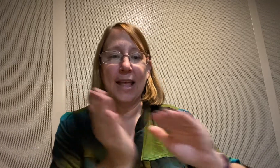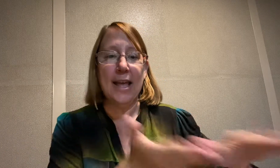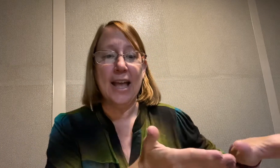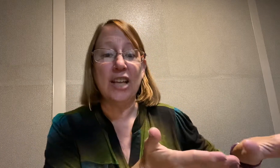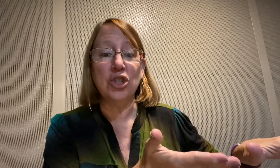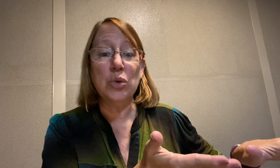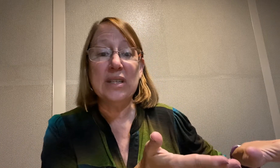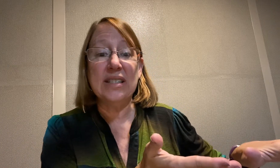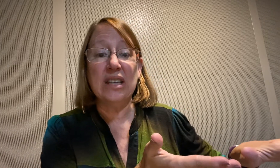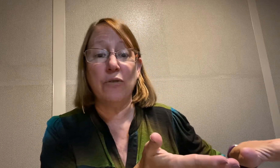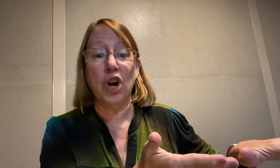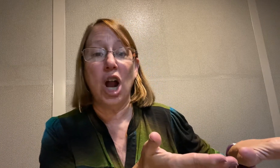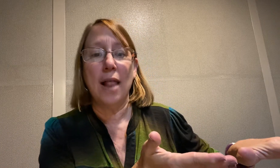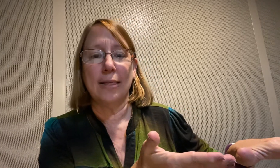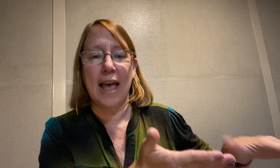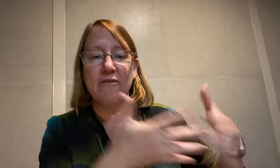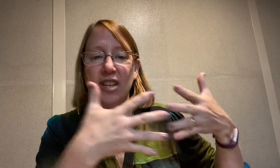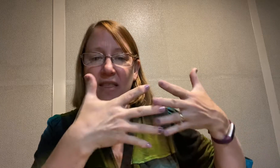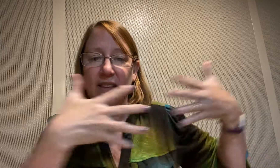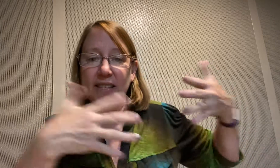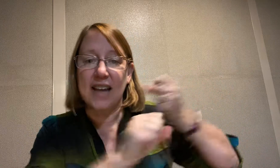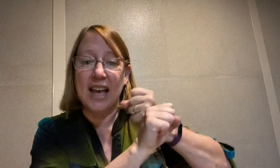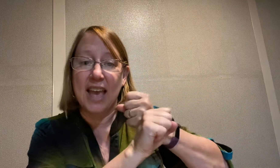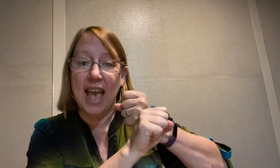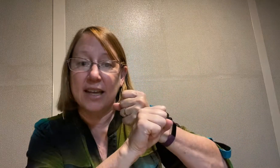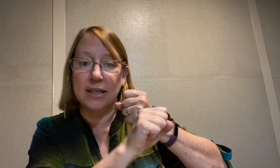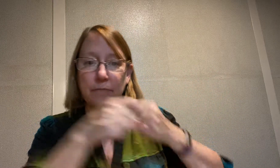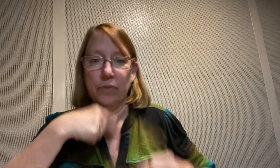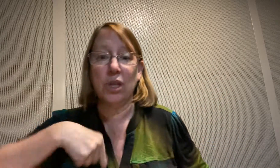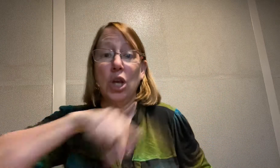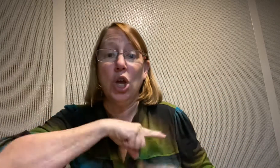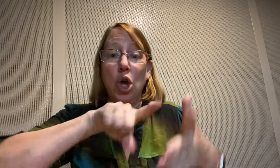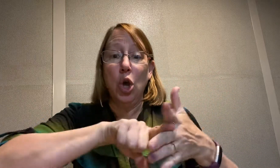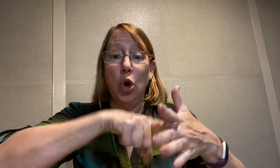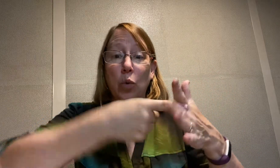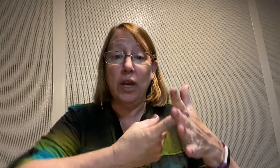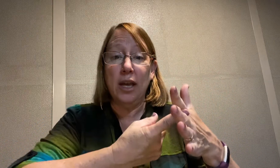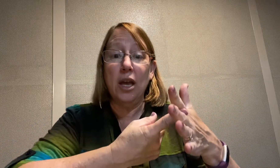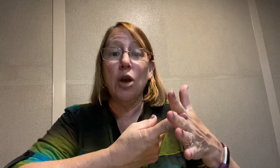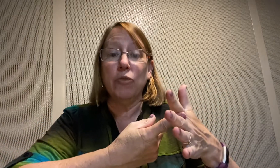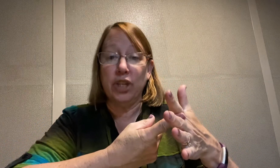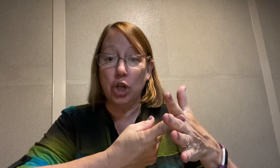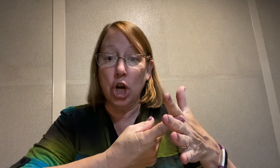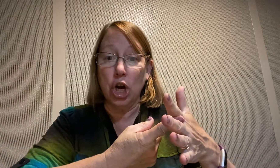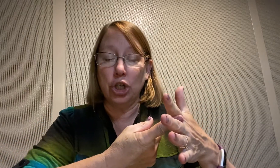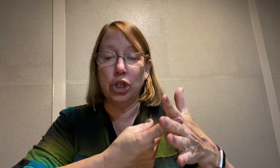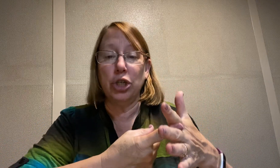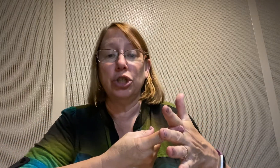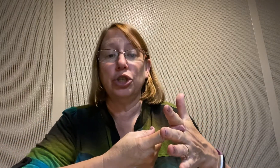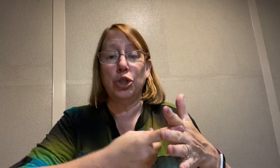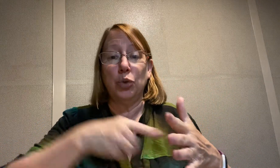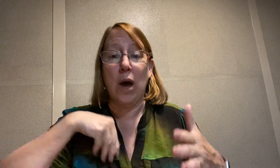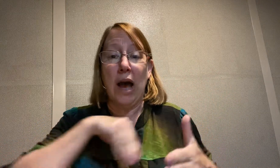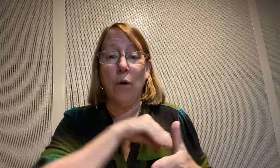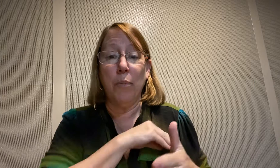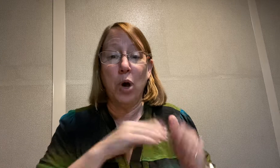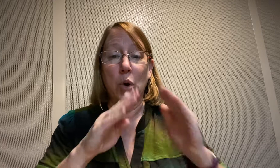As soon as Silver left the stockade, we returned to our